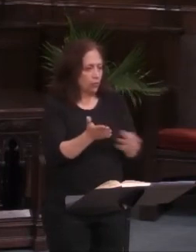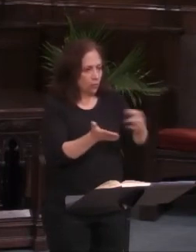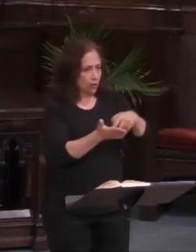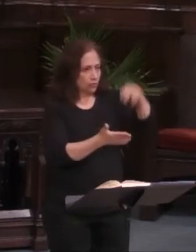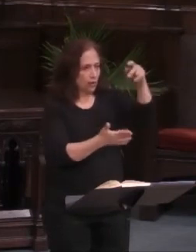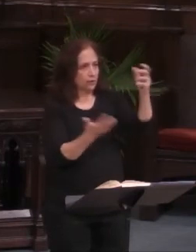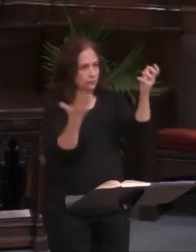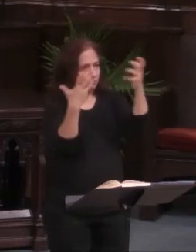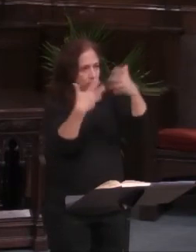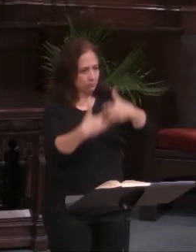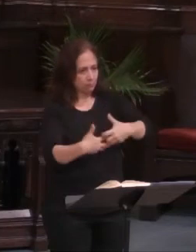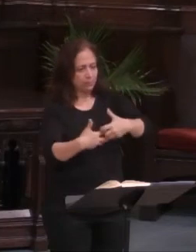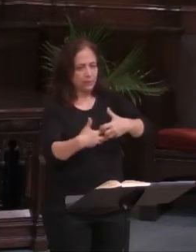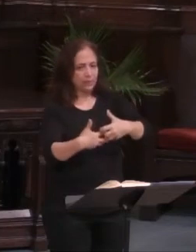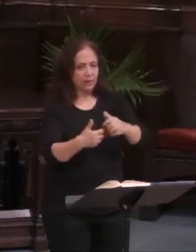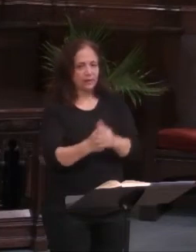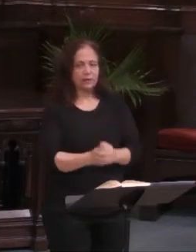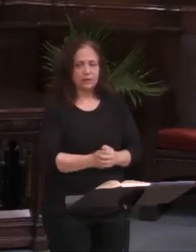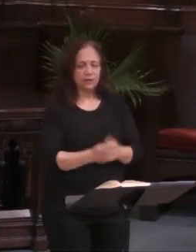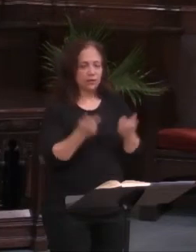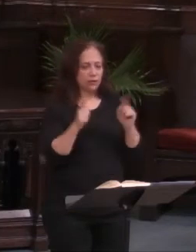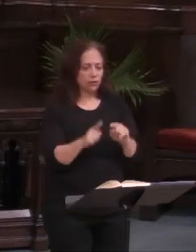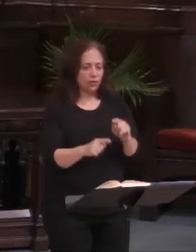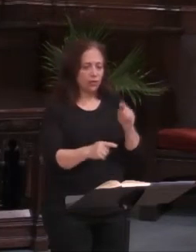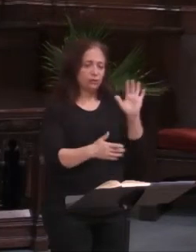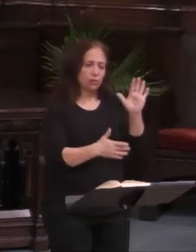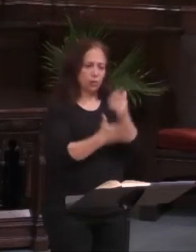Put your hands on your chest.